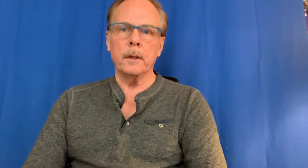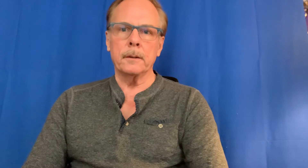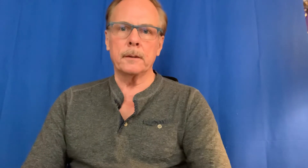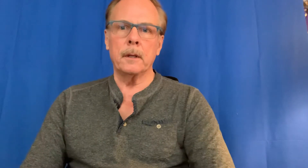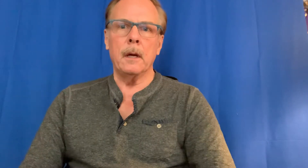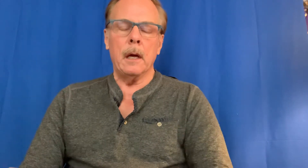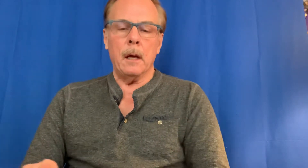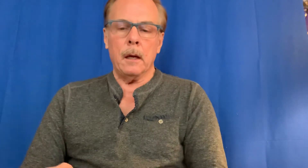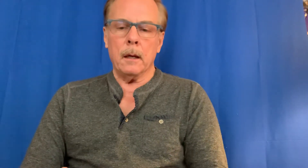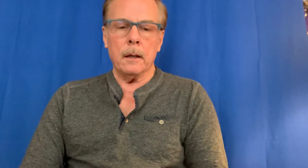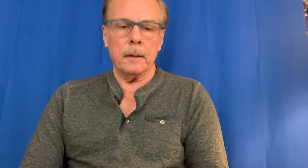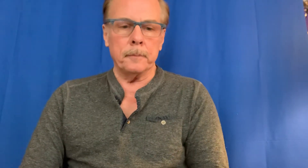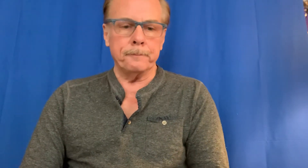this.